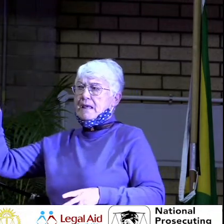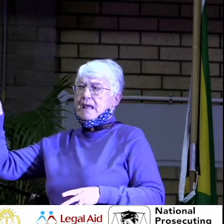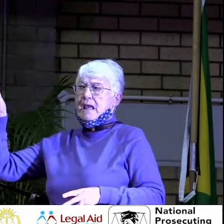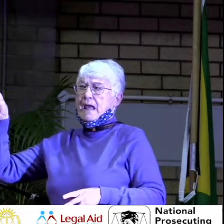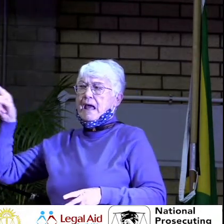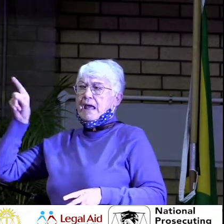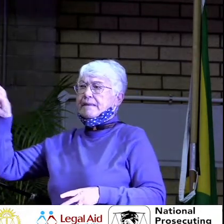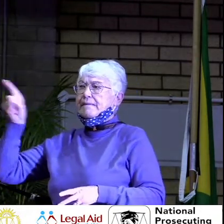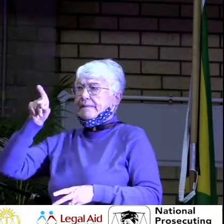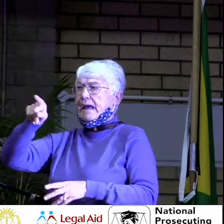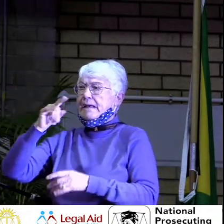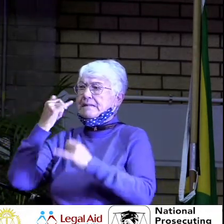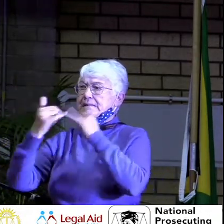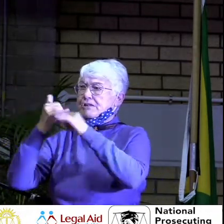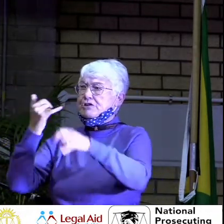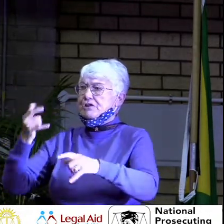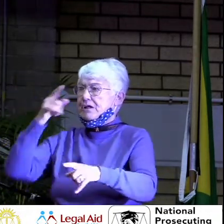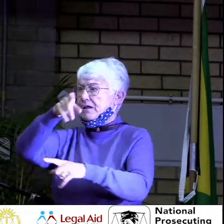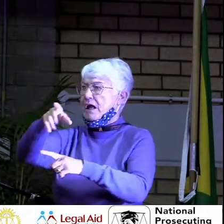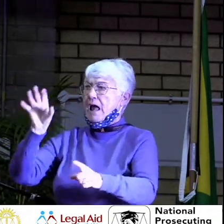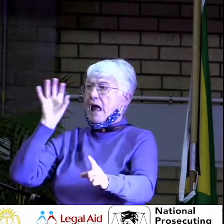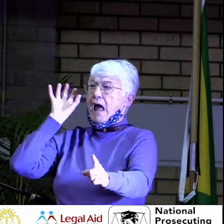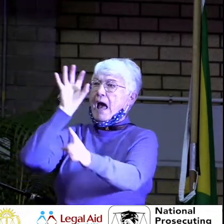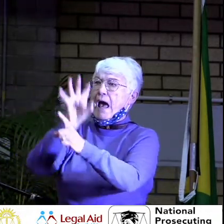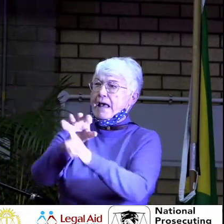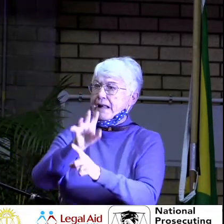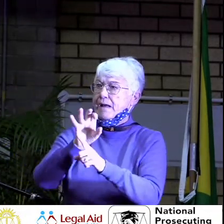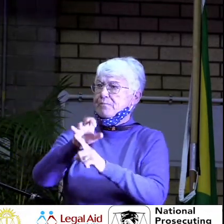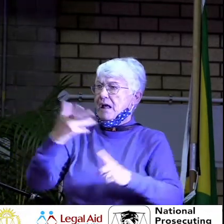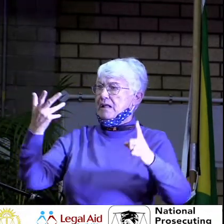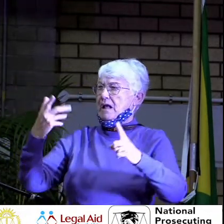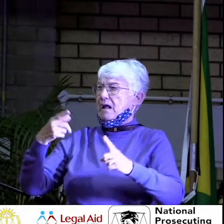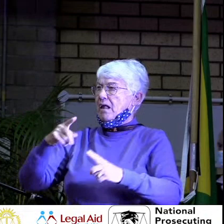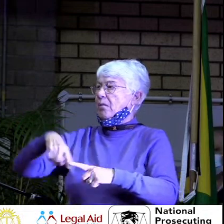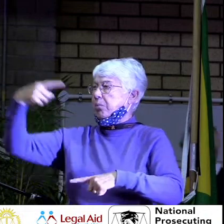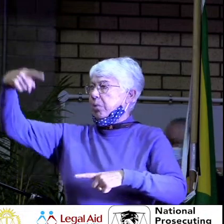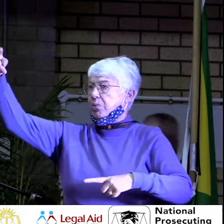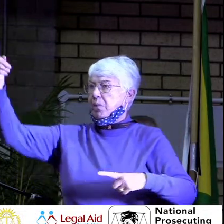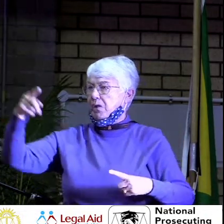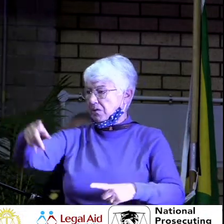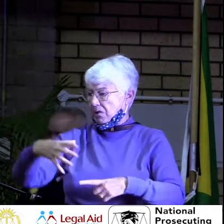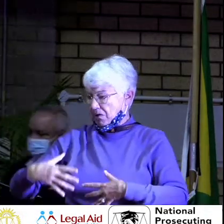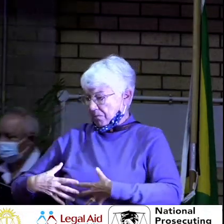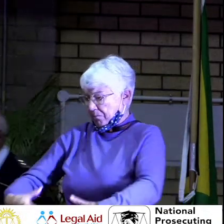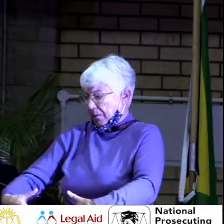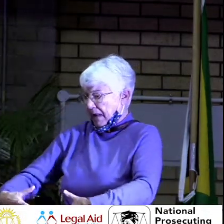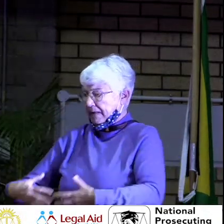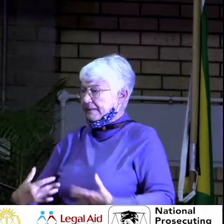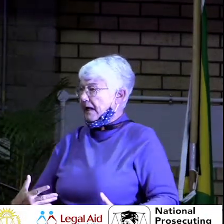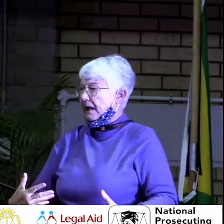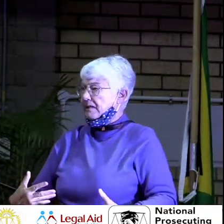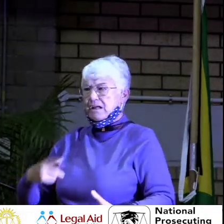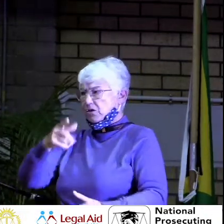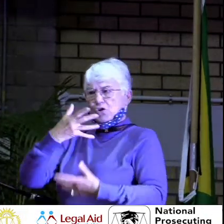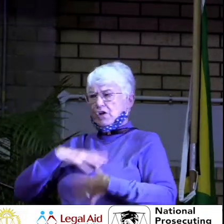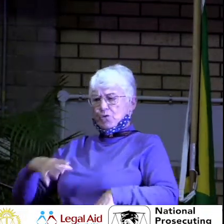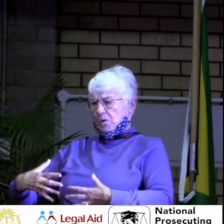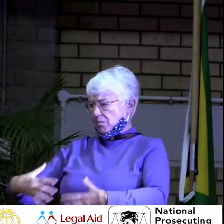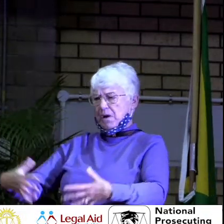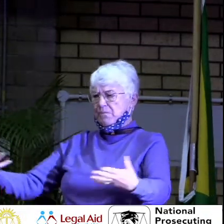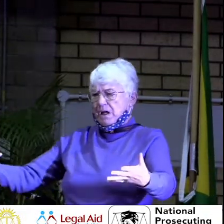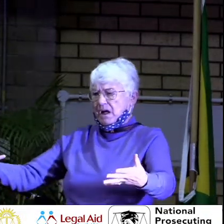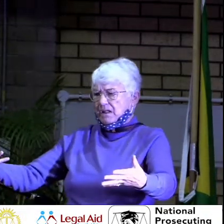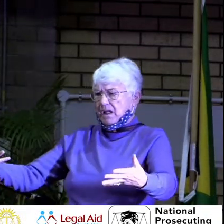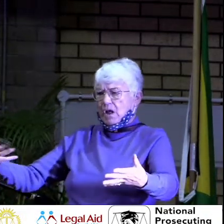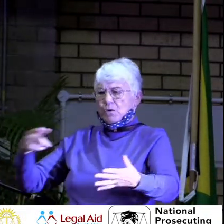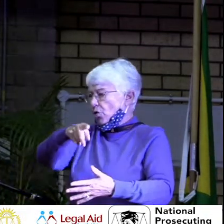to have to give up that child for like adoption, or to keep that child, and then that child has to then